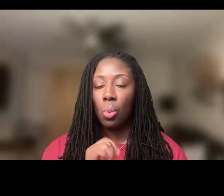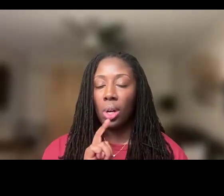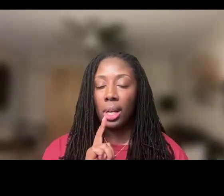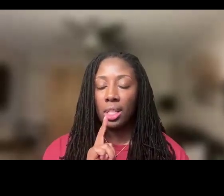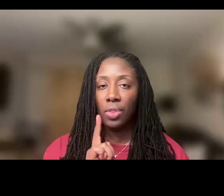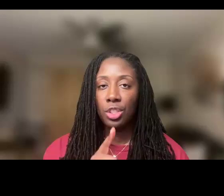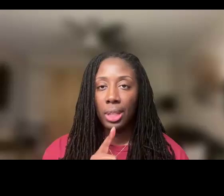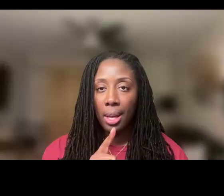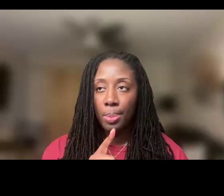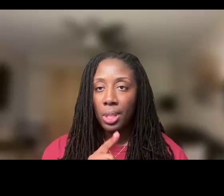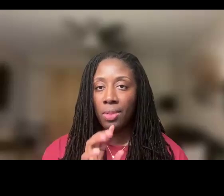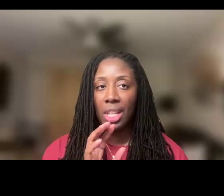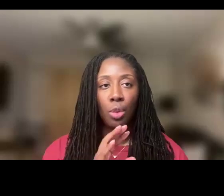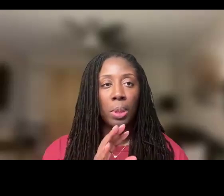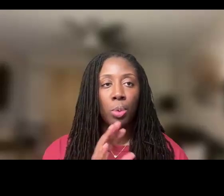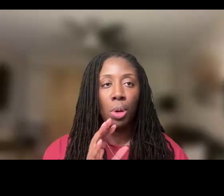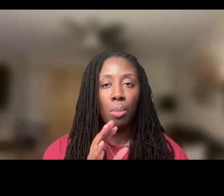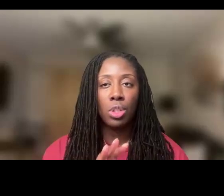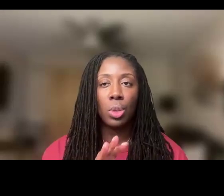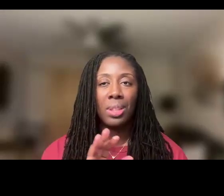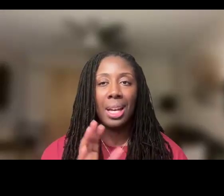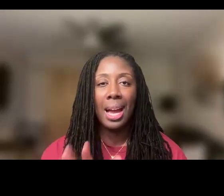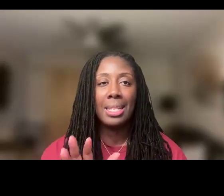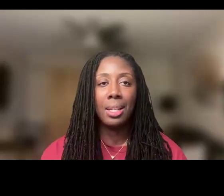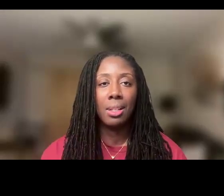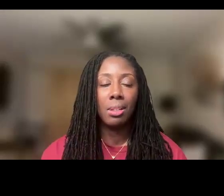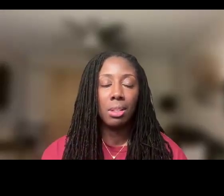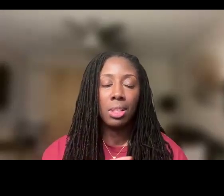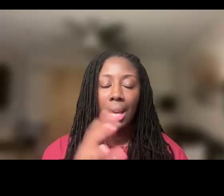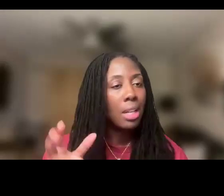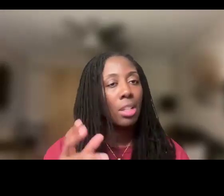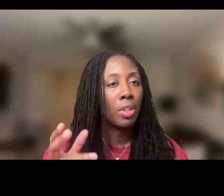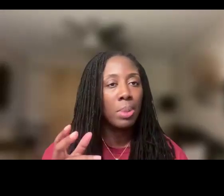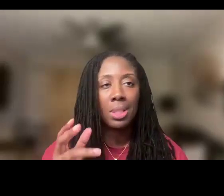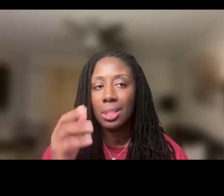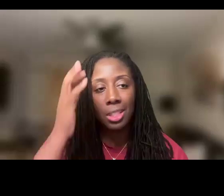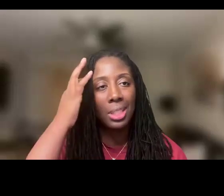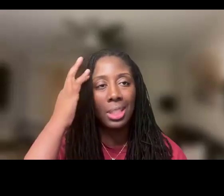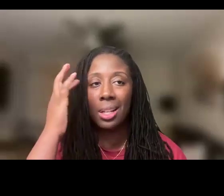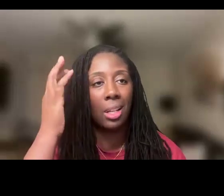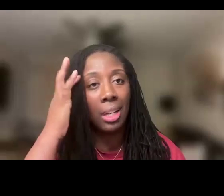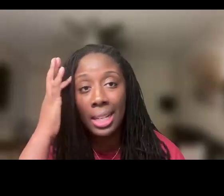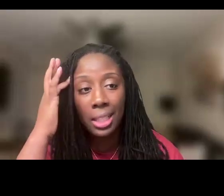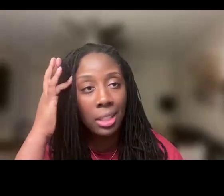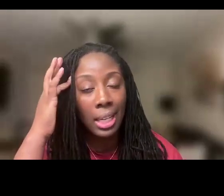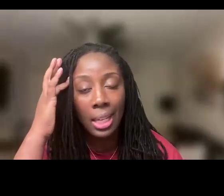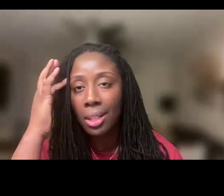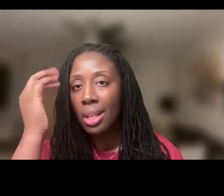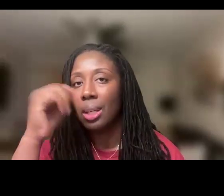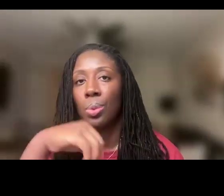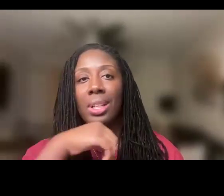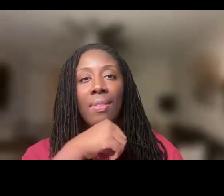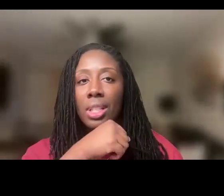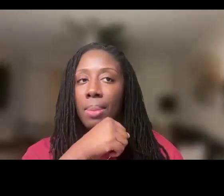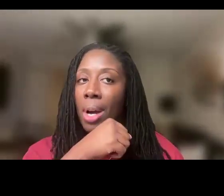do. One is Venture Labs, and that's for people who are more so in the idea stage of their business. It's just kind of an idea in their